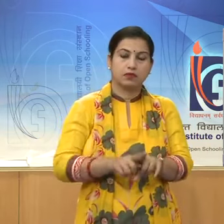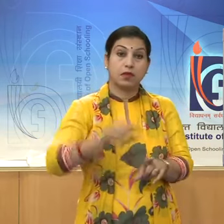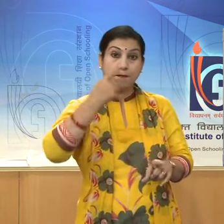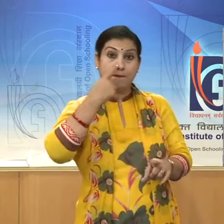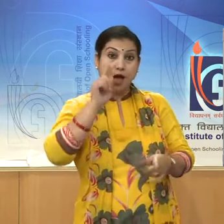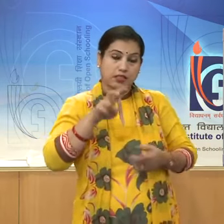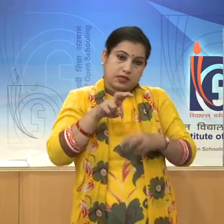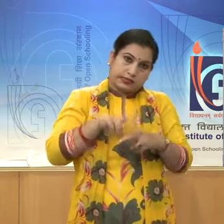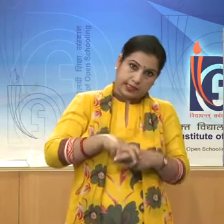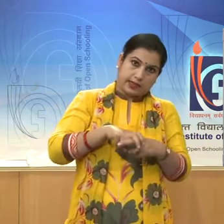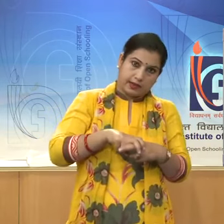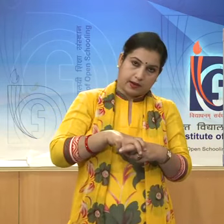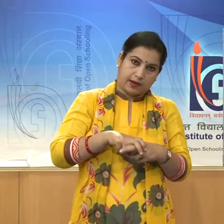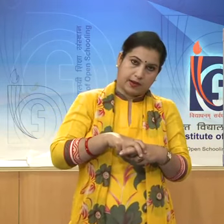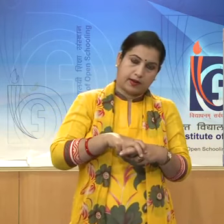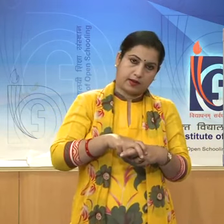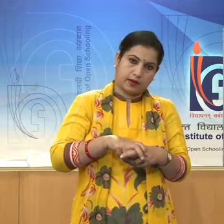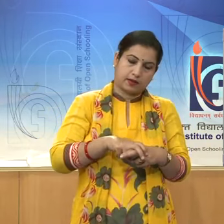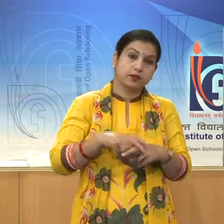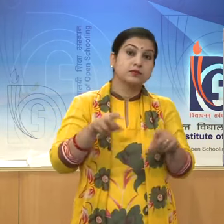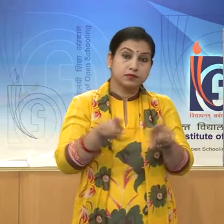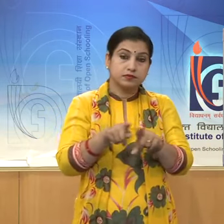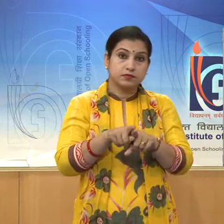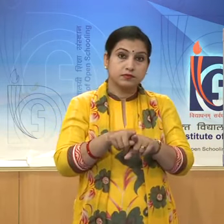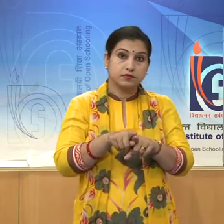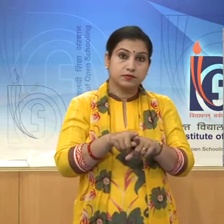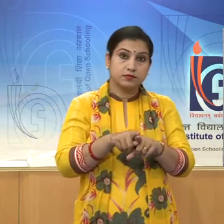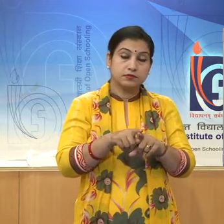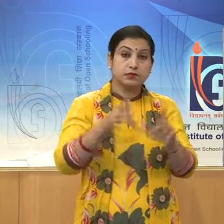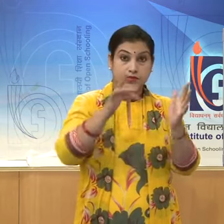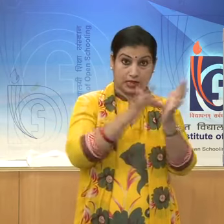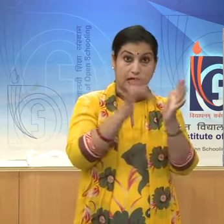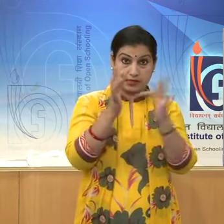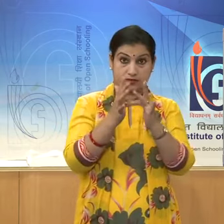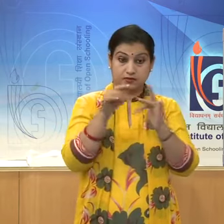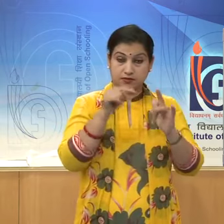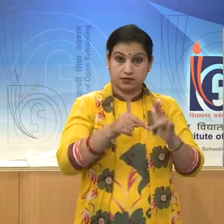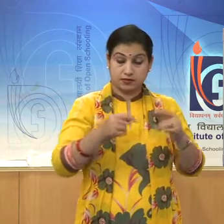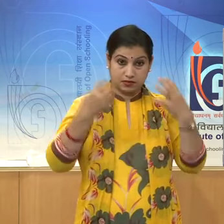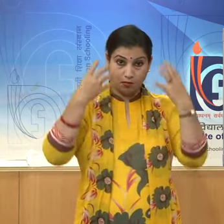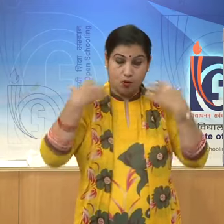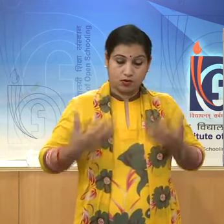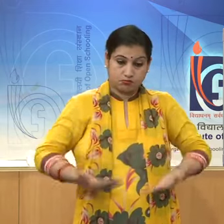mother sits while Christ